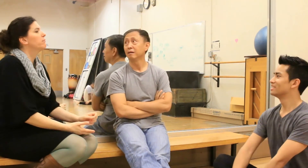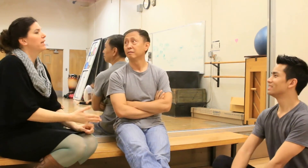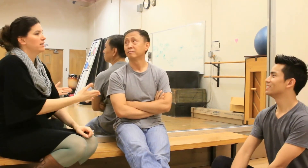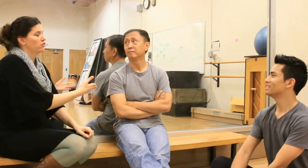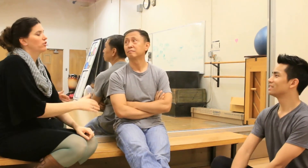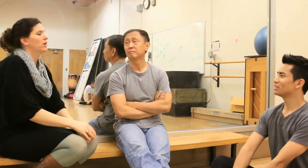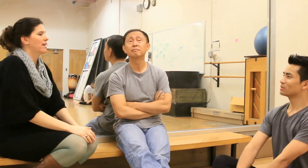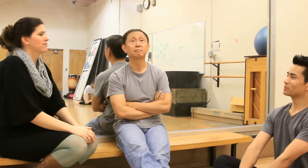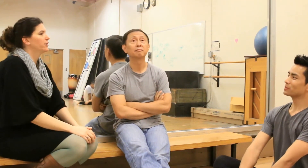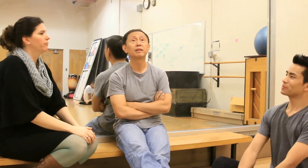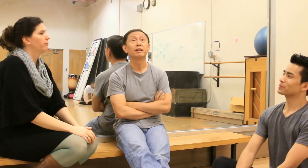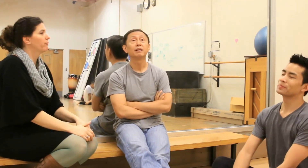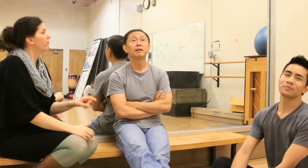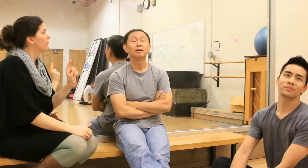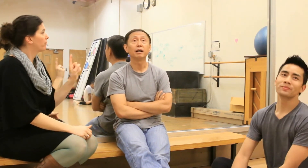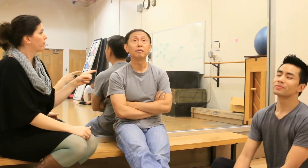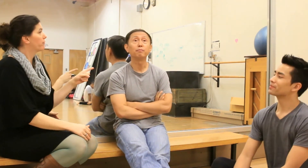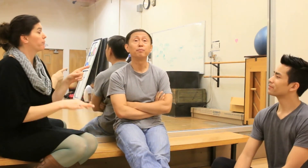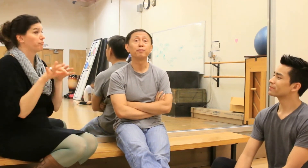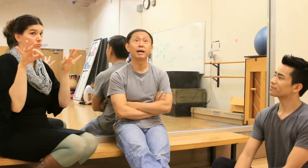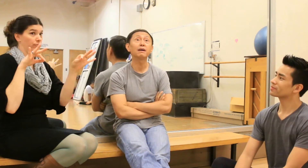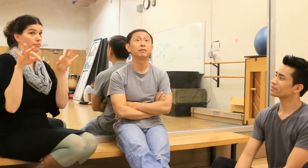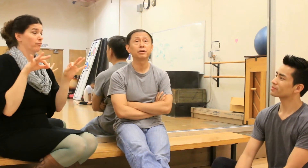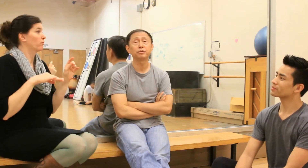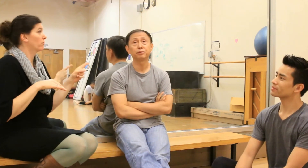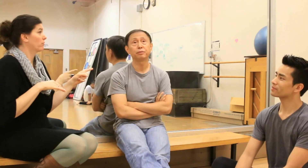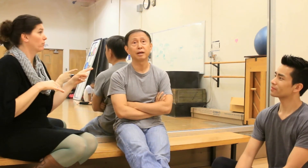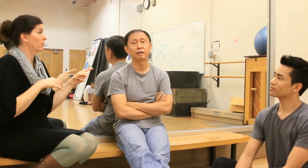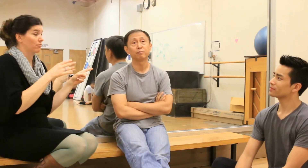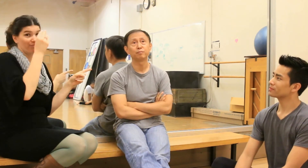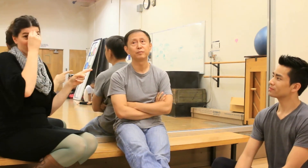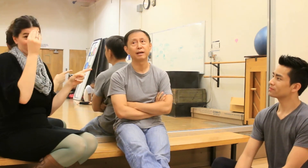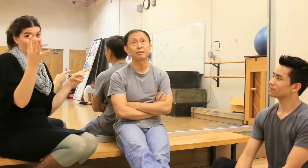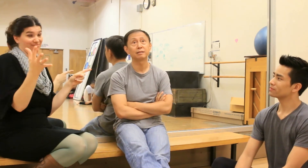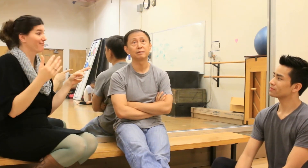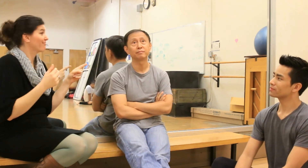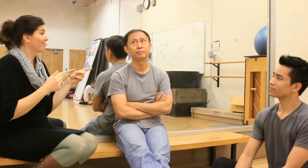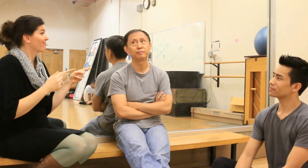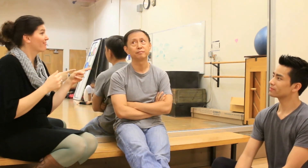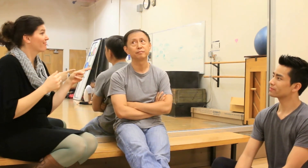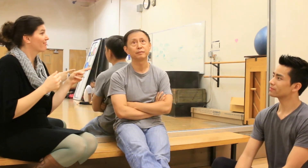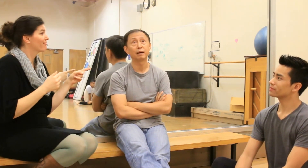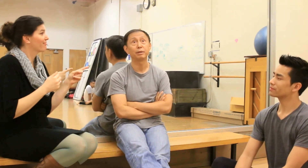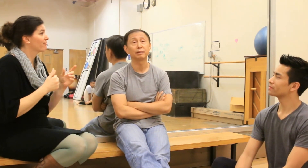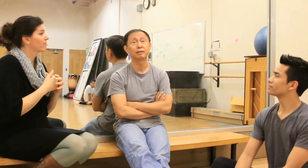Both. I'll let my instructor answer. I have to tell you,